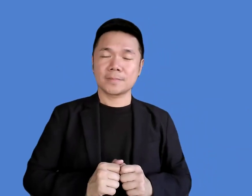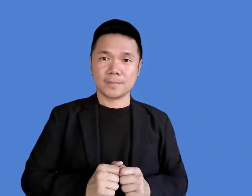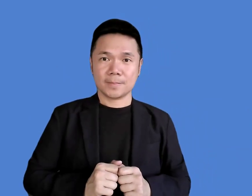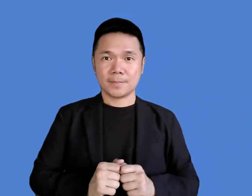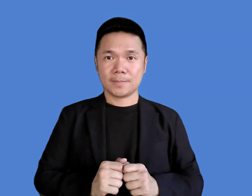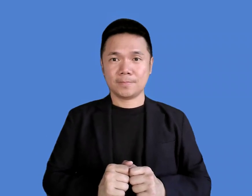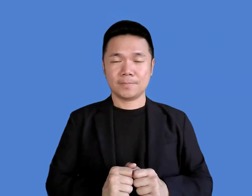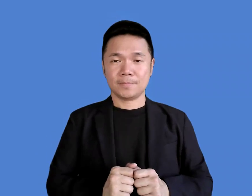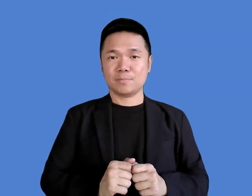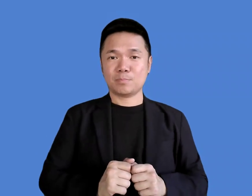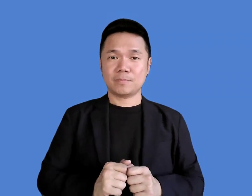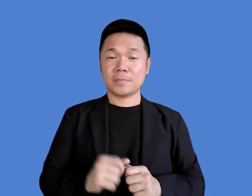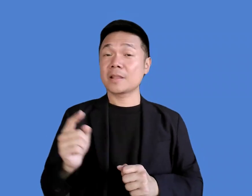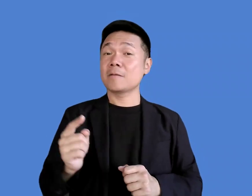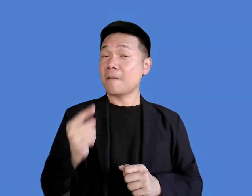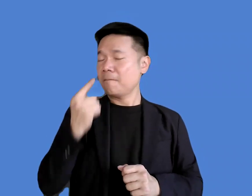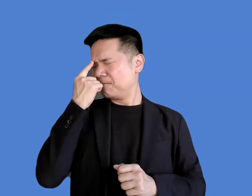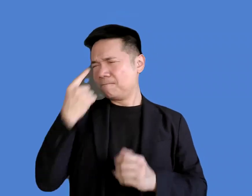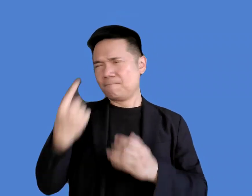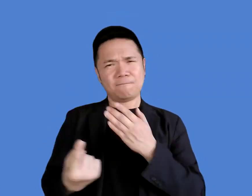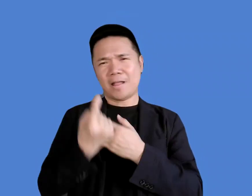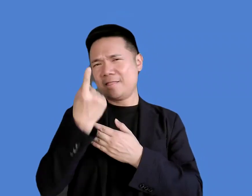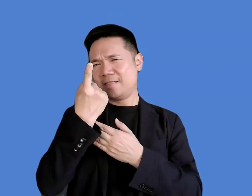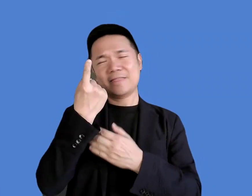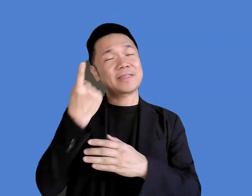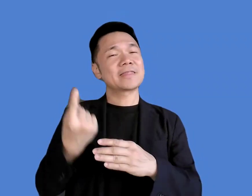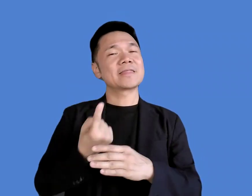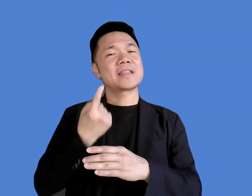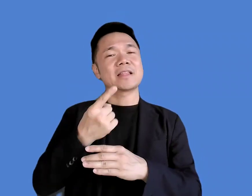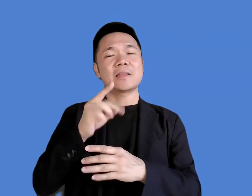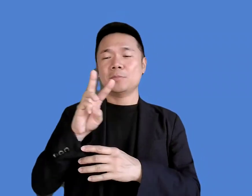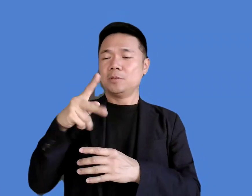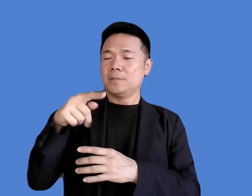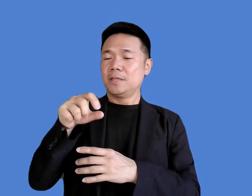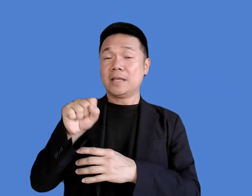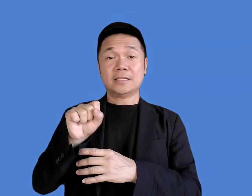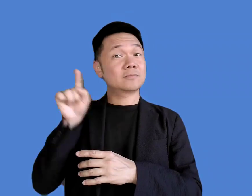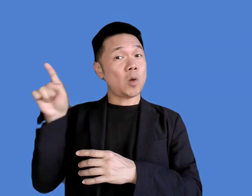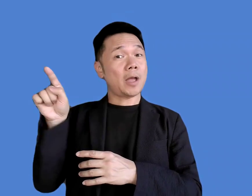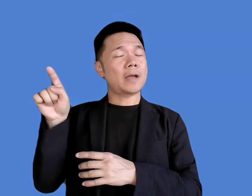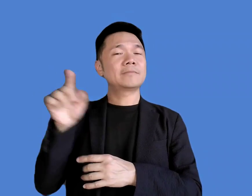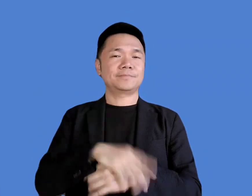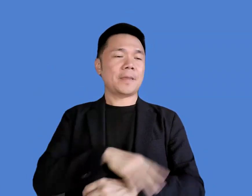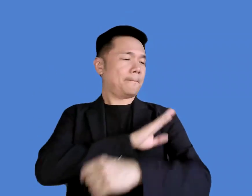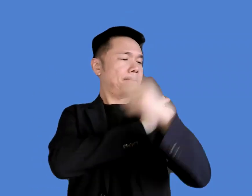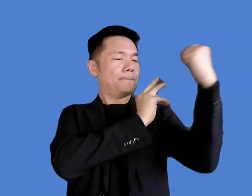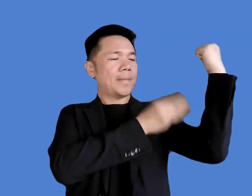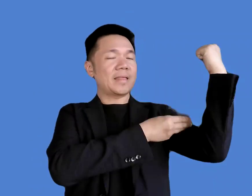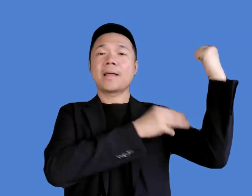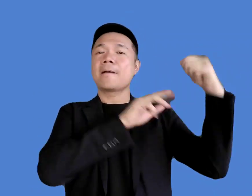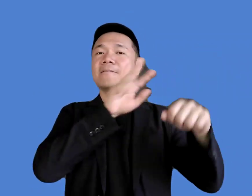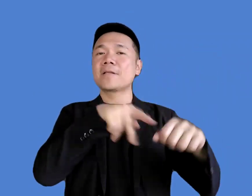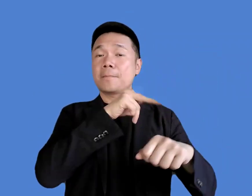there was actually the first ever Asia Pacific WEPs Forum in Manila. This brought together